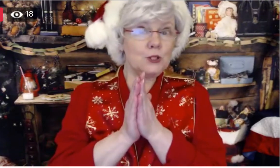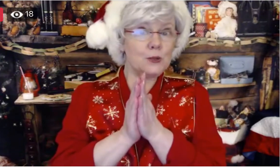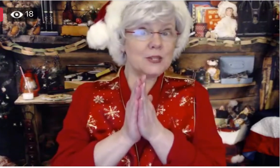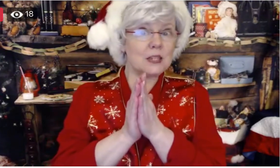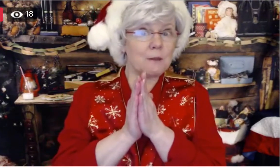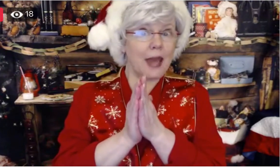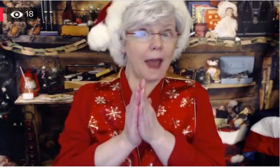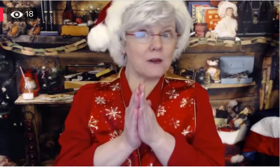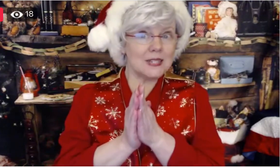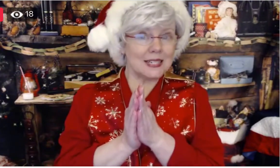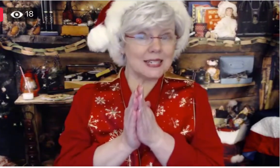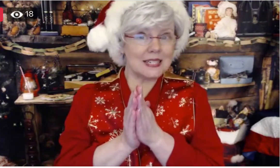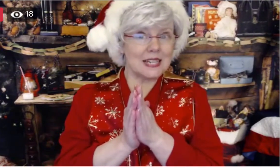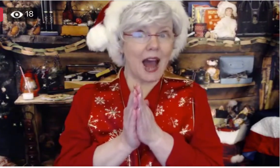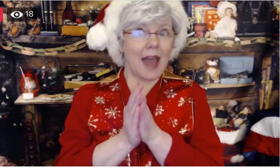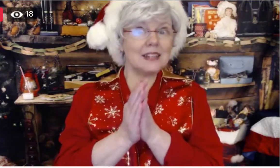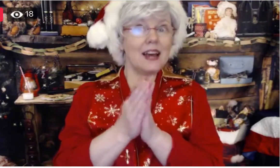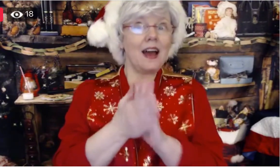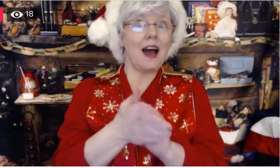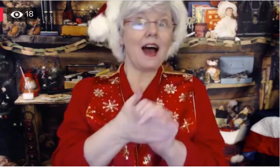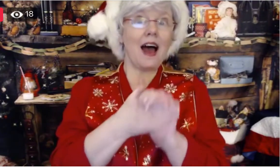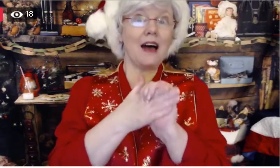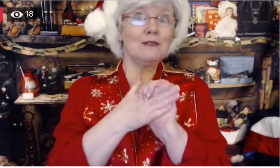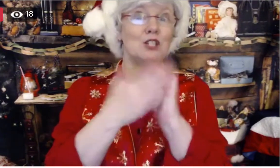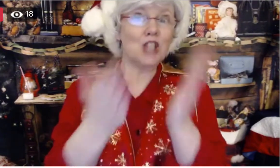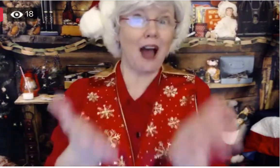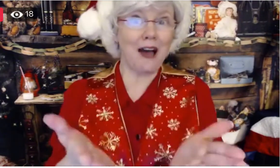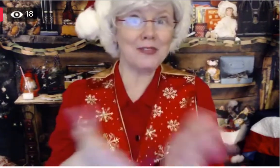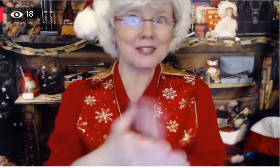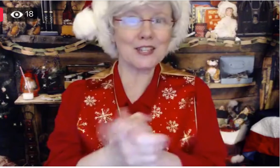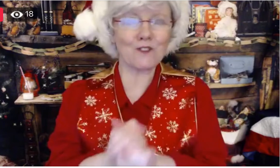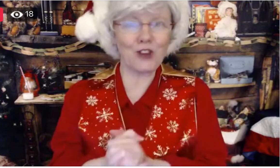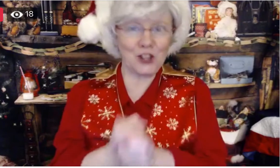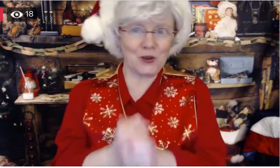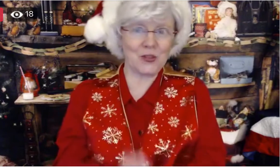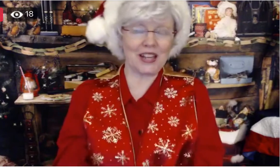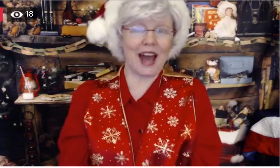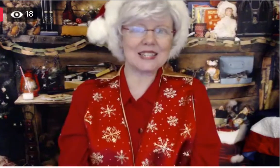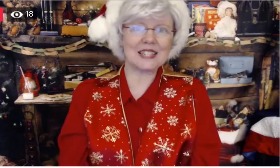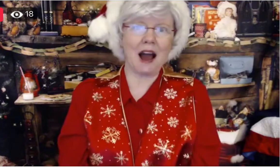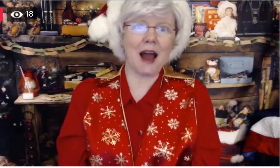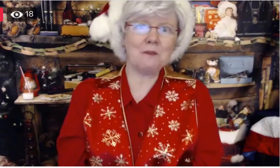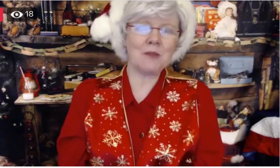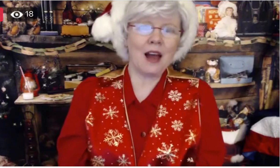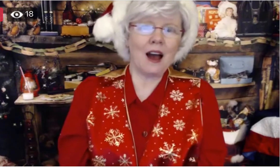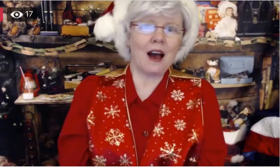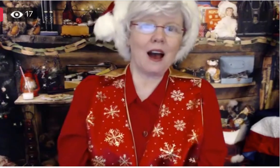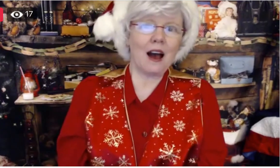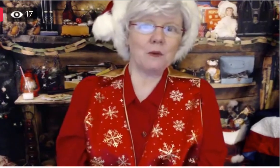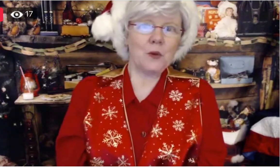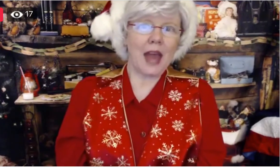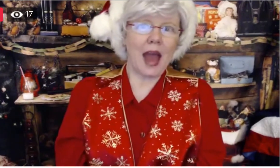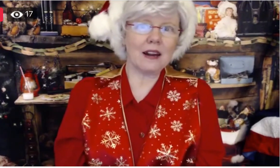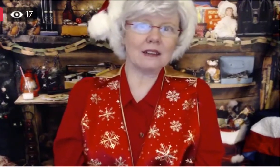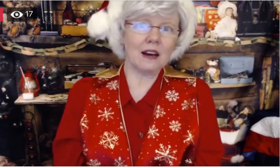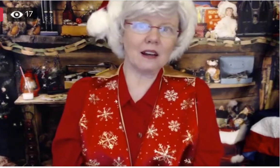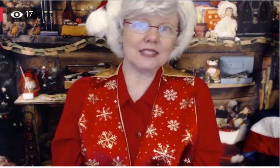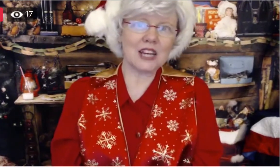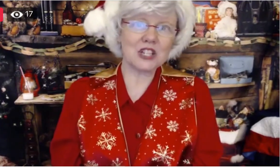do some counting tonight. John, this is for you. The last time we had a session